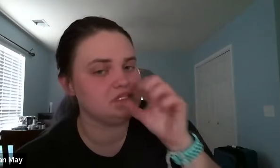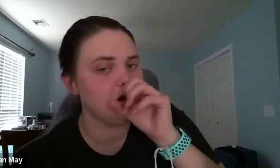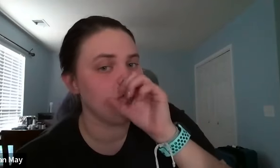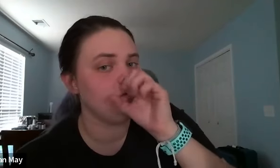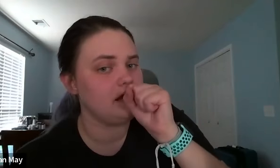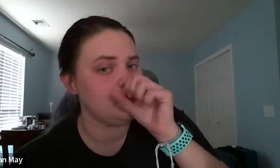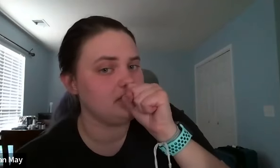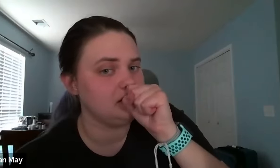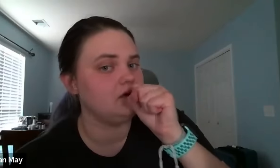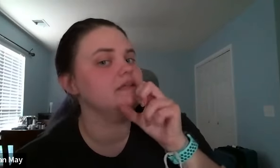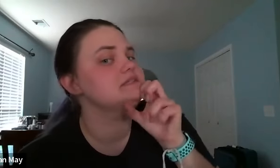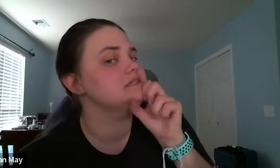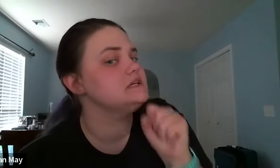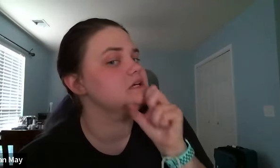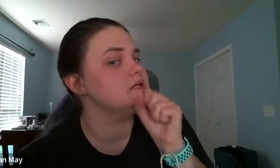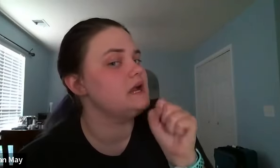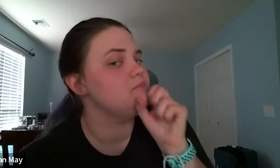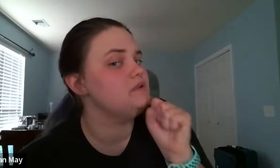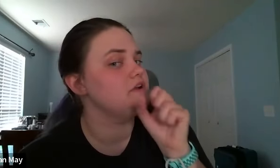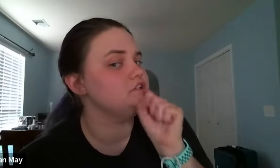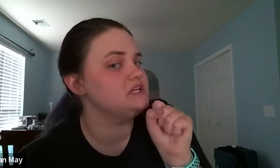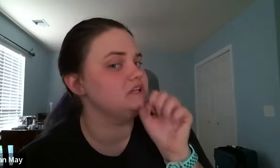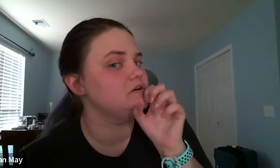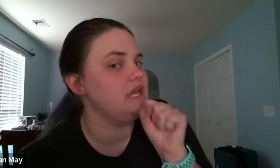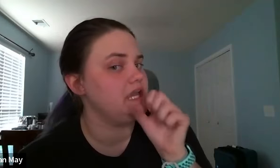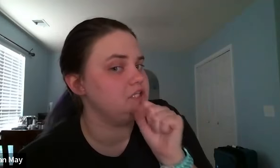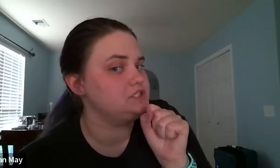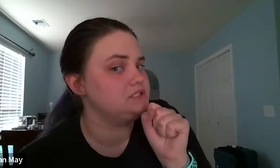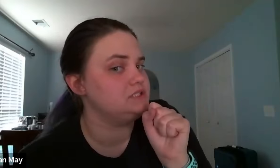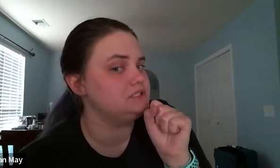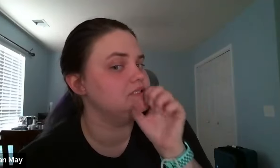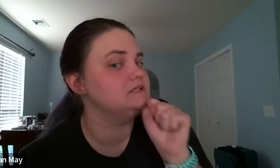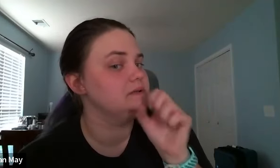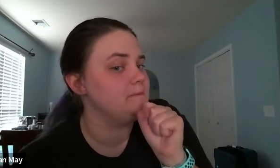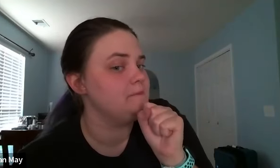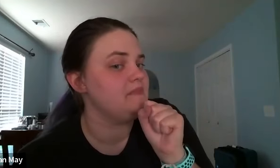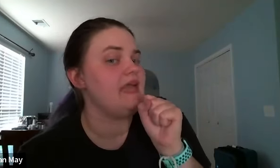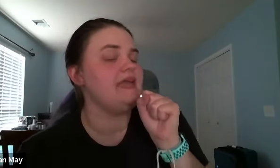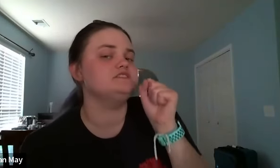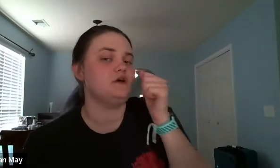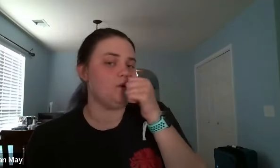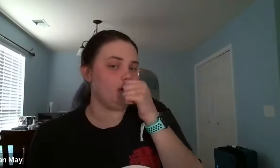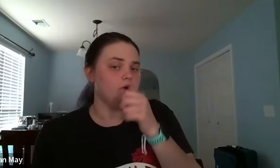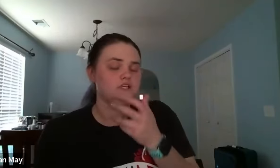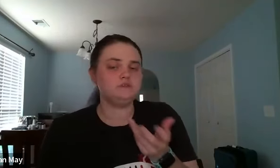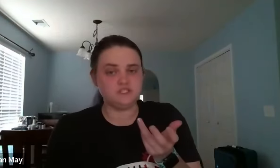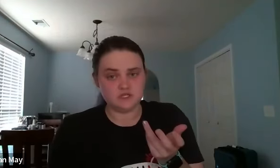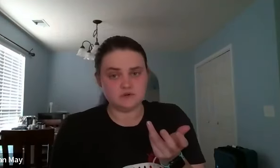not like up here, it's kind of pulling on your chin a little, age. And so what you would do is